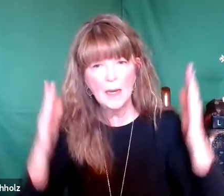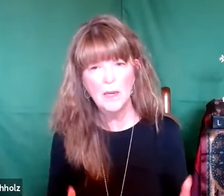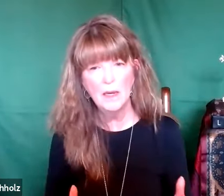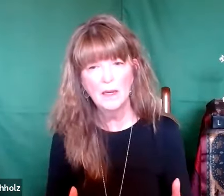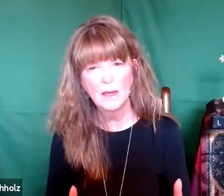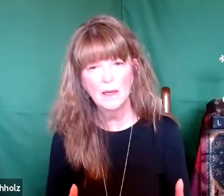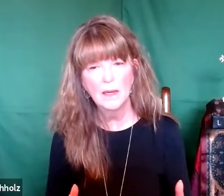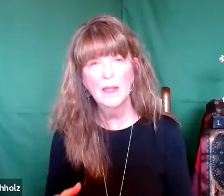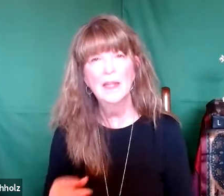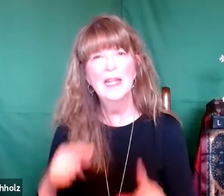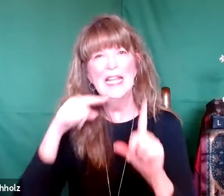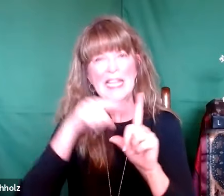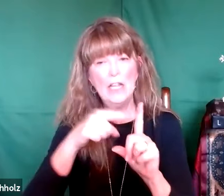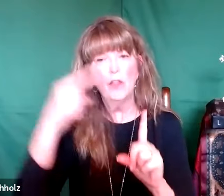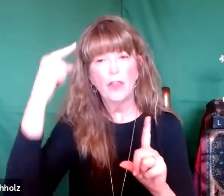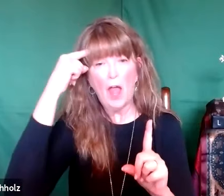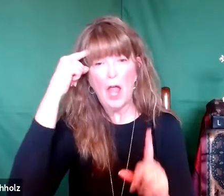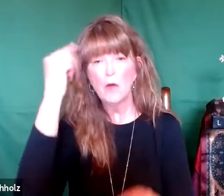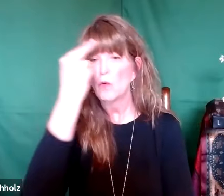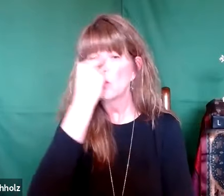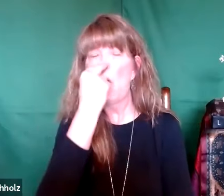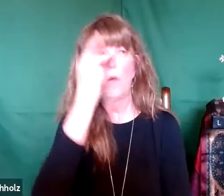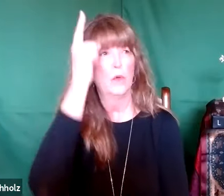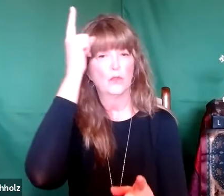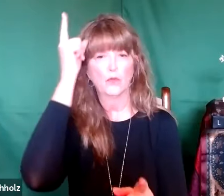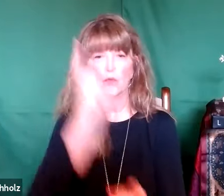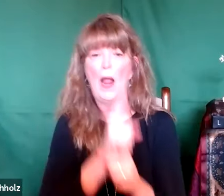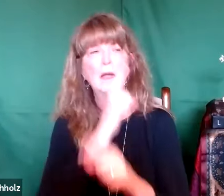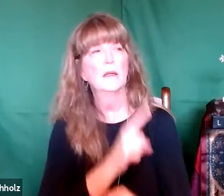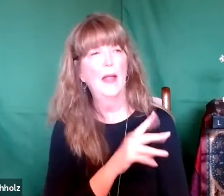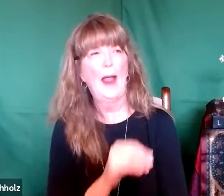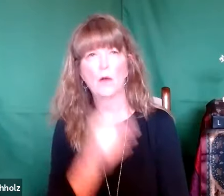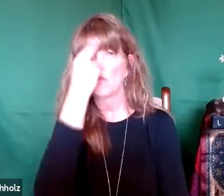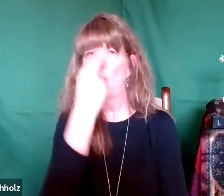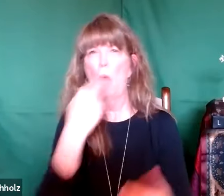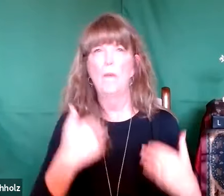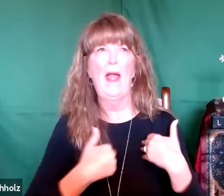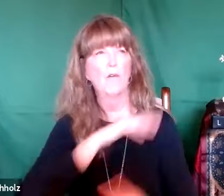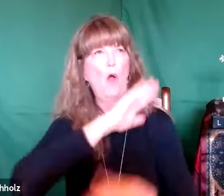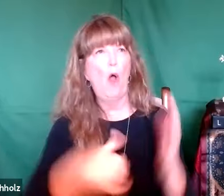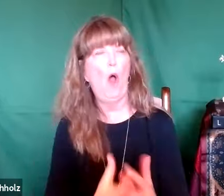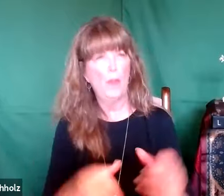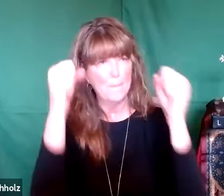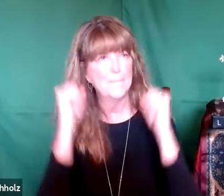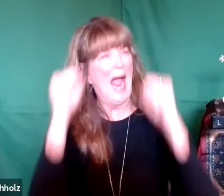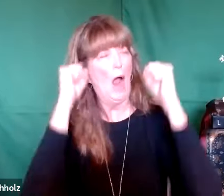The soldier thought that this man who had preached love was the enemy. The soldier thought that Rome was